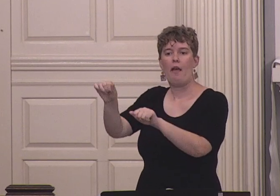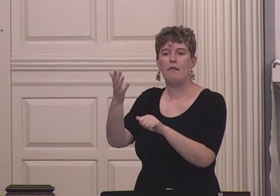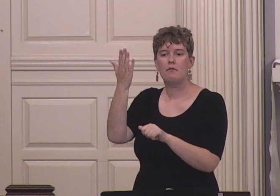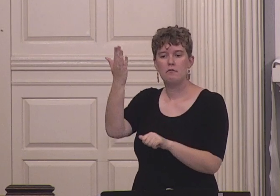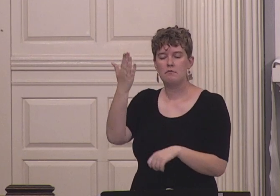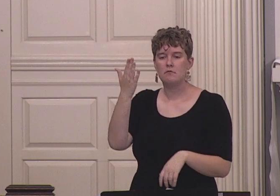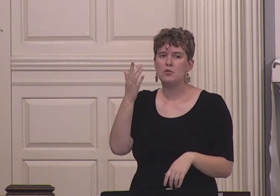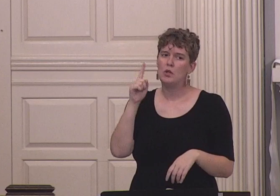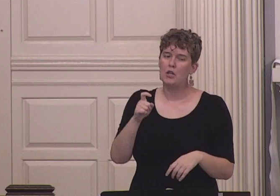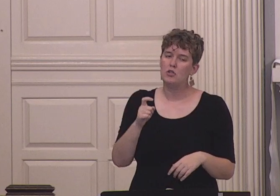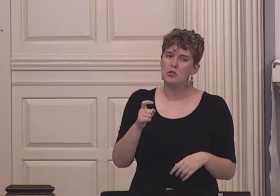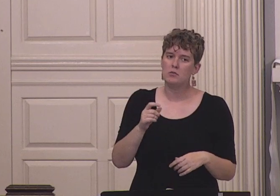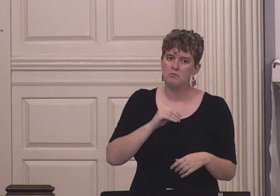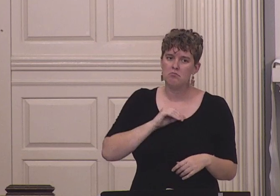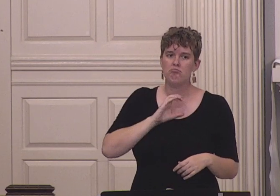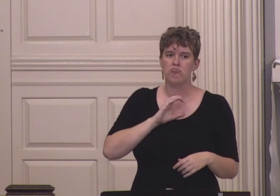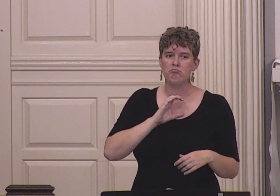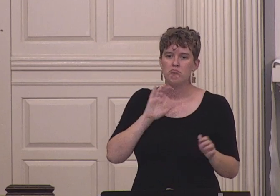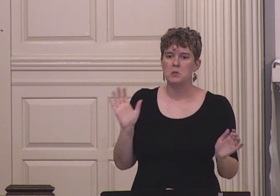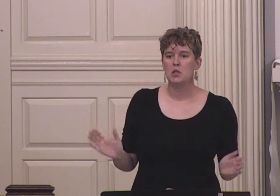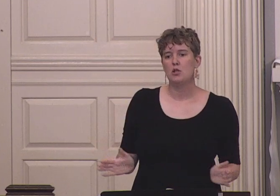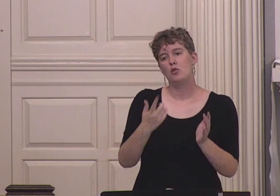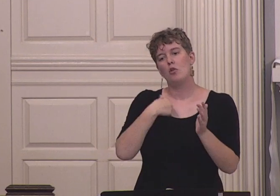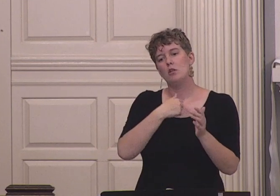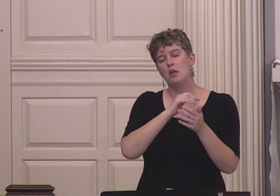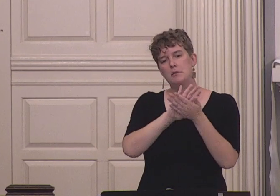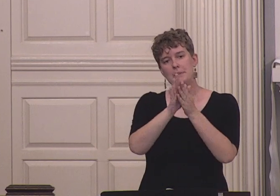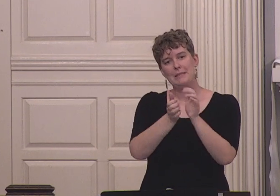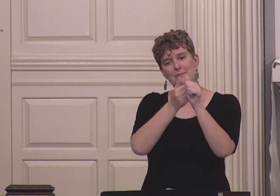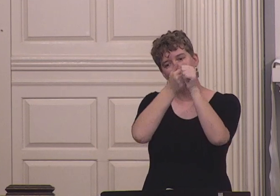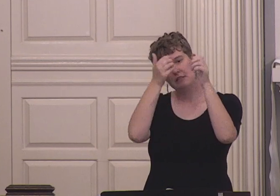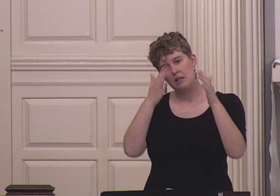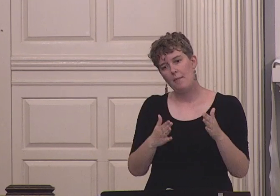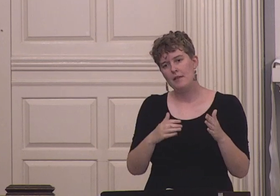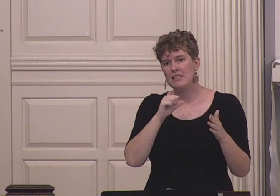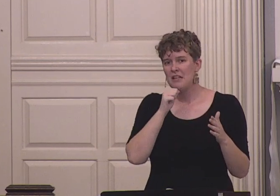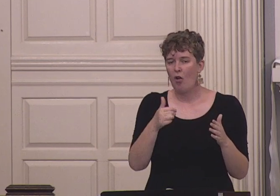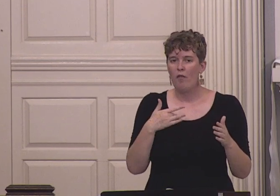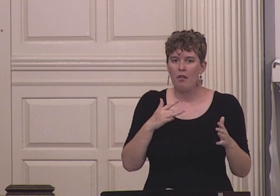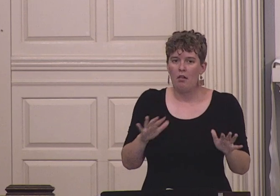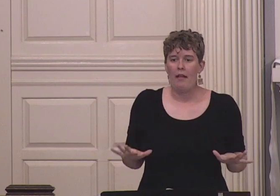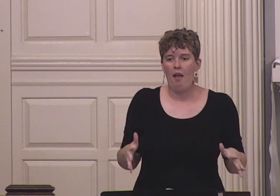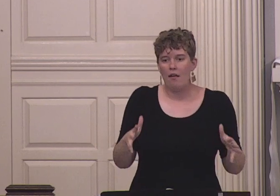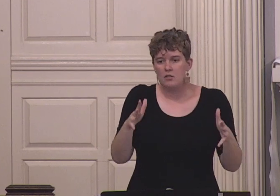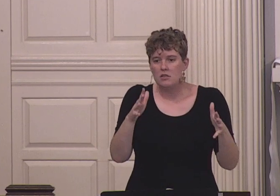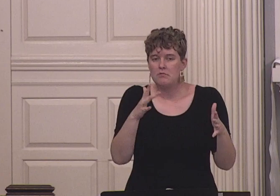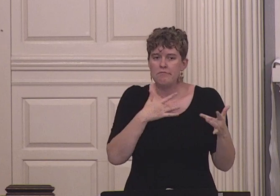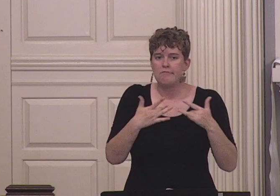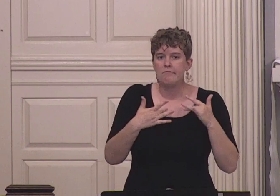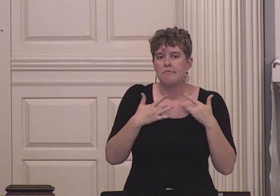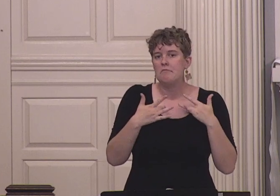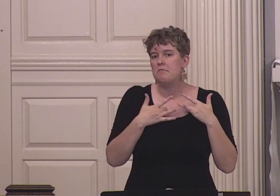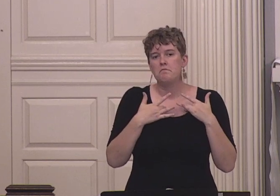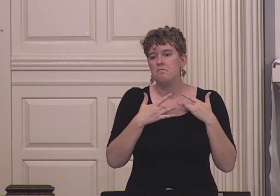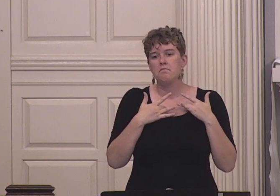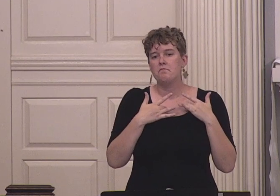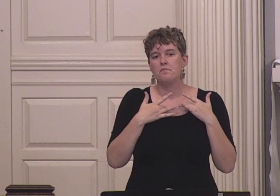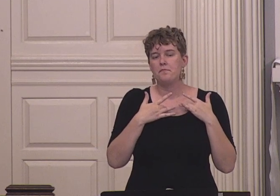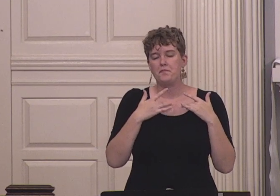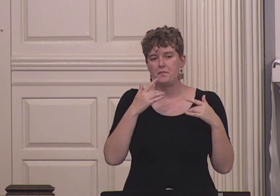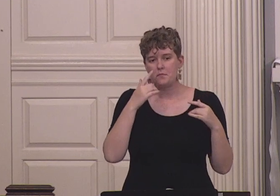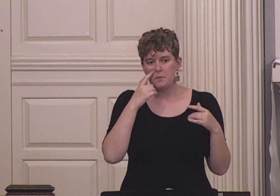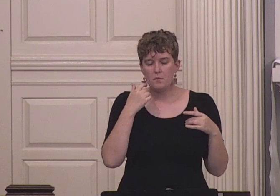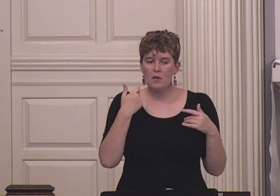should encourage us in our discipleship, not to be anxious. We have heard that mentioned in the